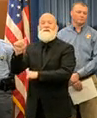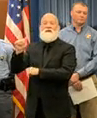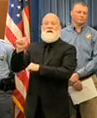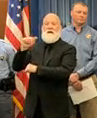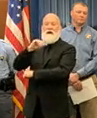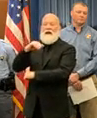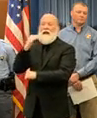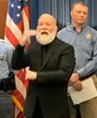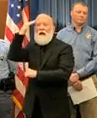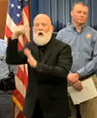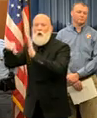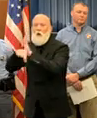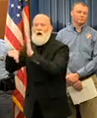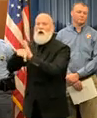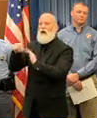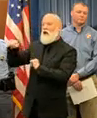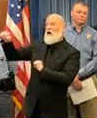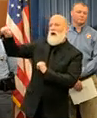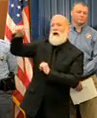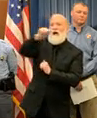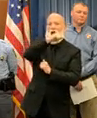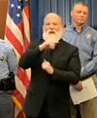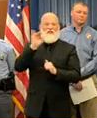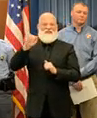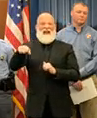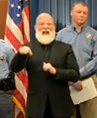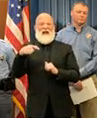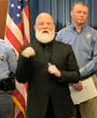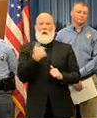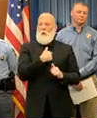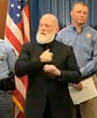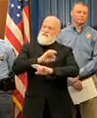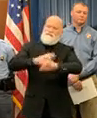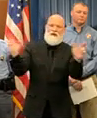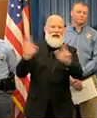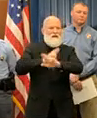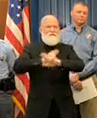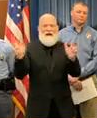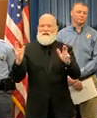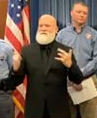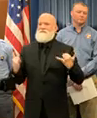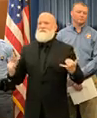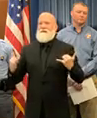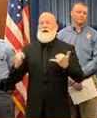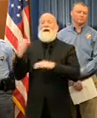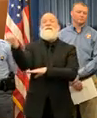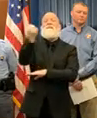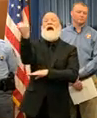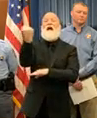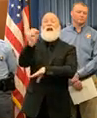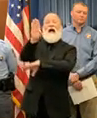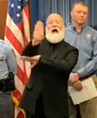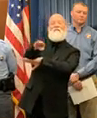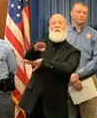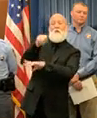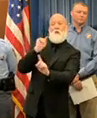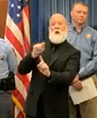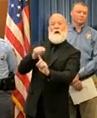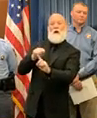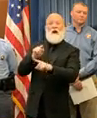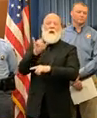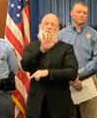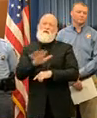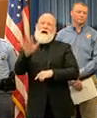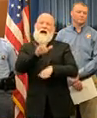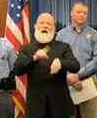that now, preparing for the worst. Saturday afternoon, evening, somewhere in the 5 to 7 p.m.